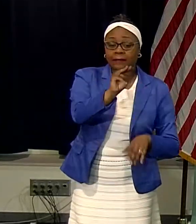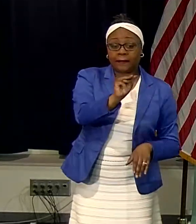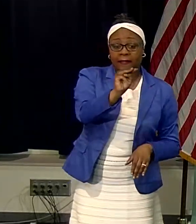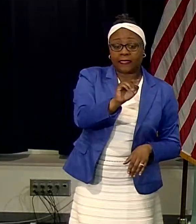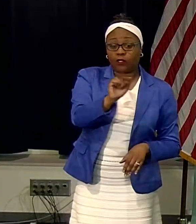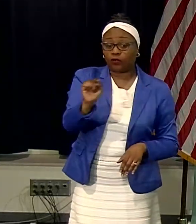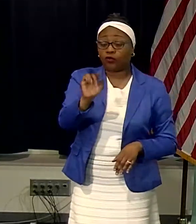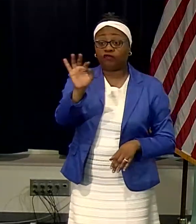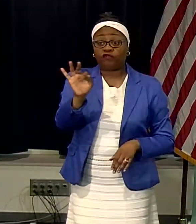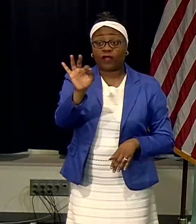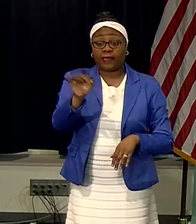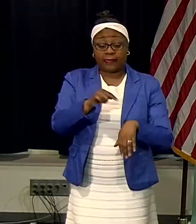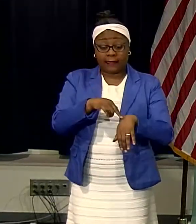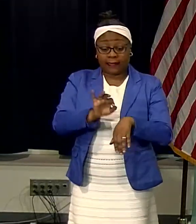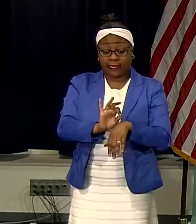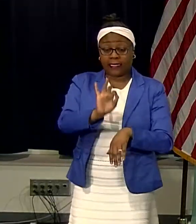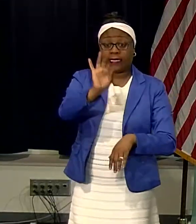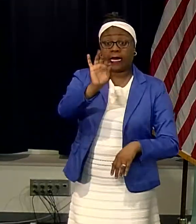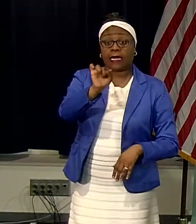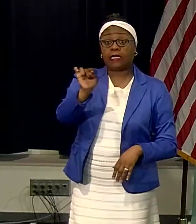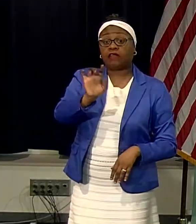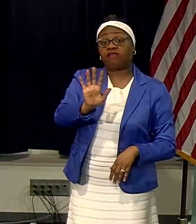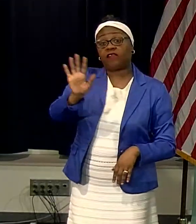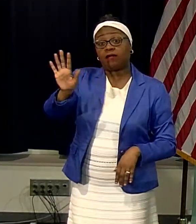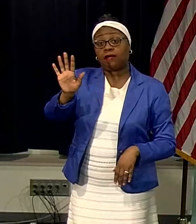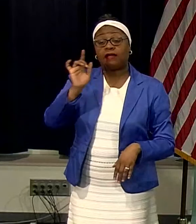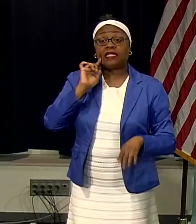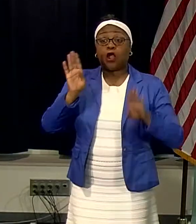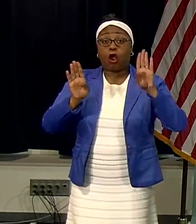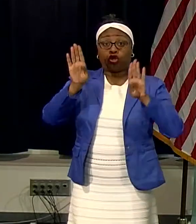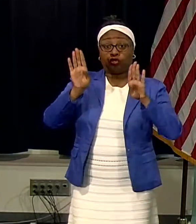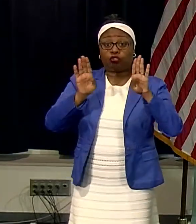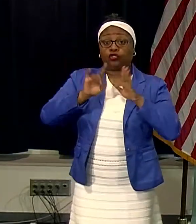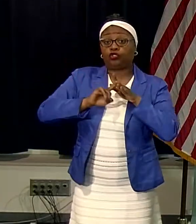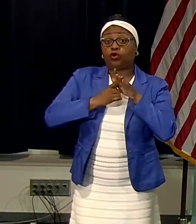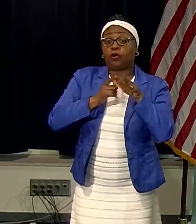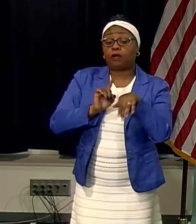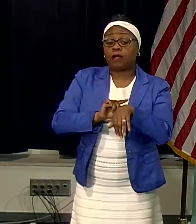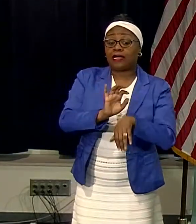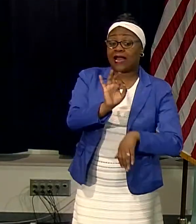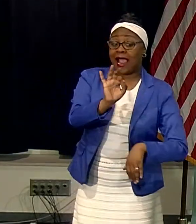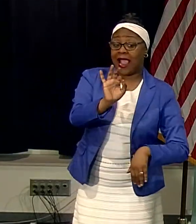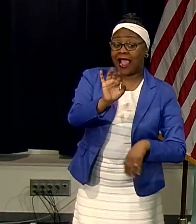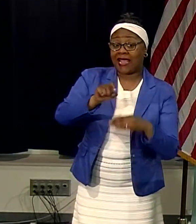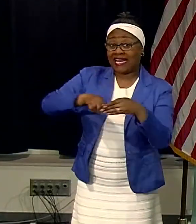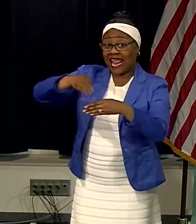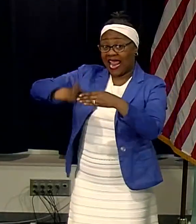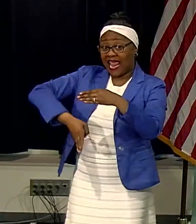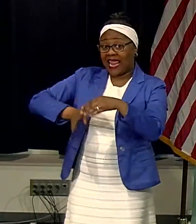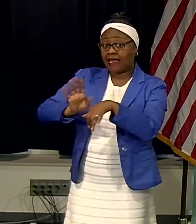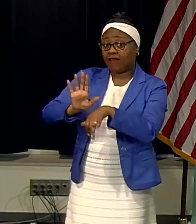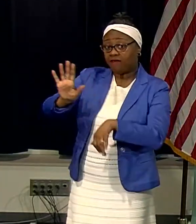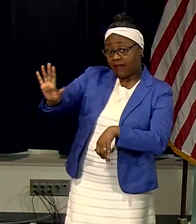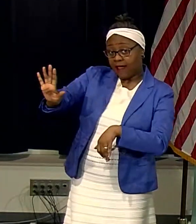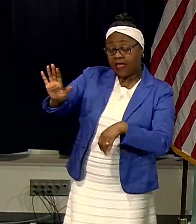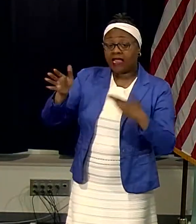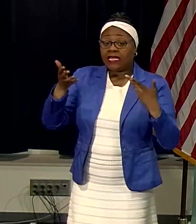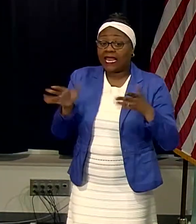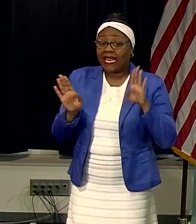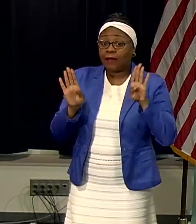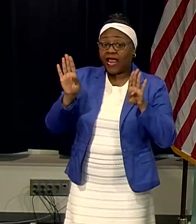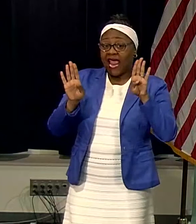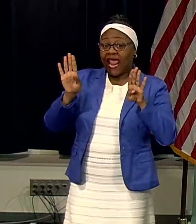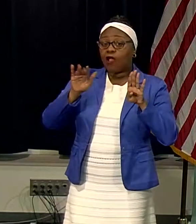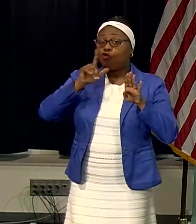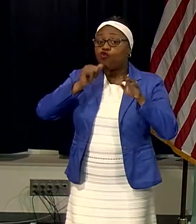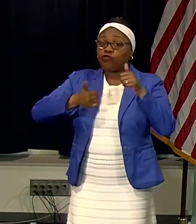from 9 a.m. to 5 p.m. So the auction will start at 9 a.m. and it will end at 5 p.m. At the end of the bidding process, the highest bidder